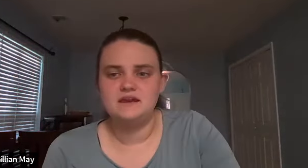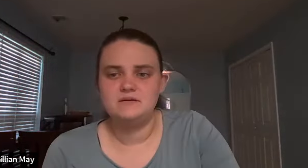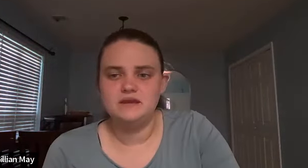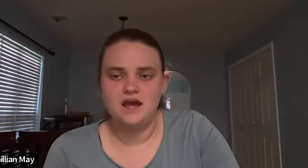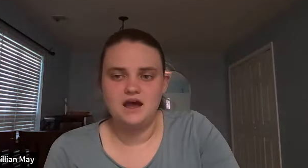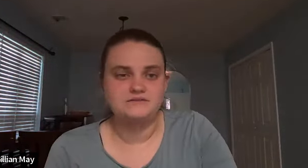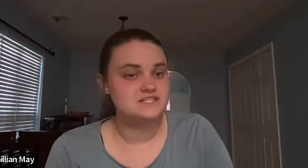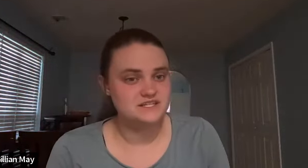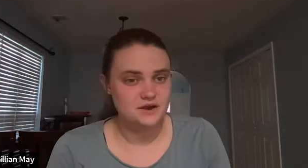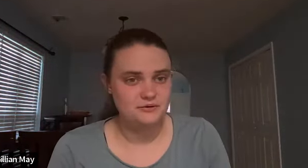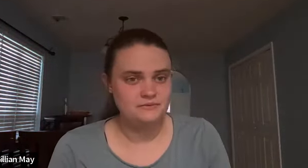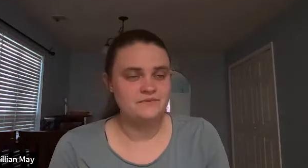Then we have snow.